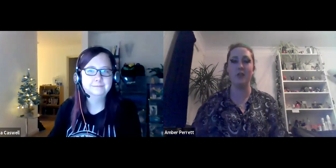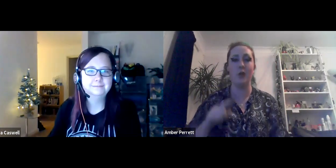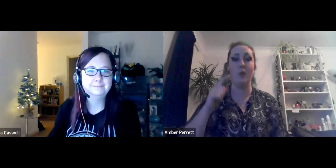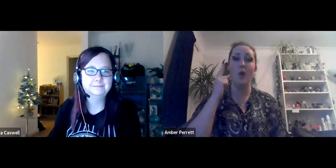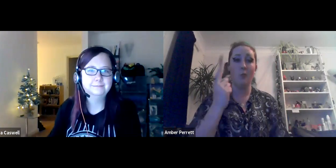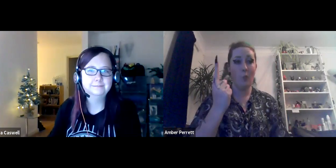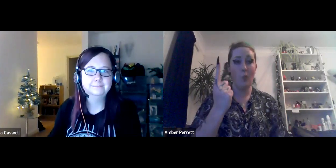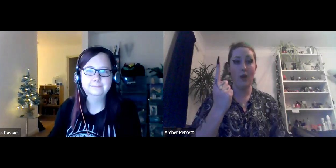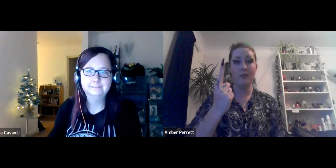do